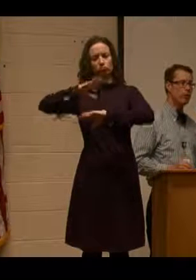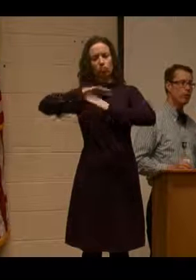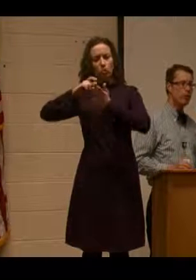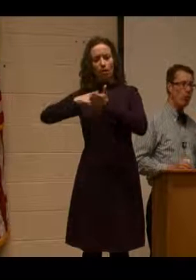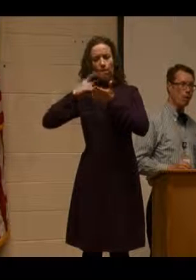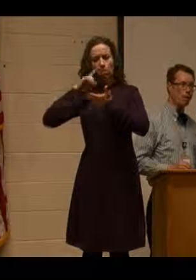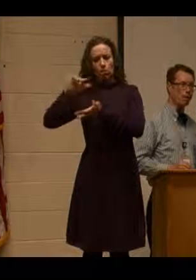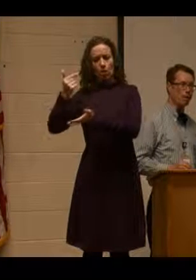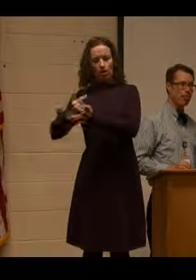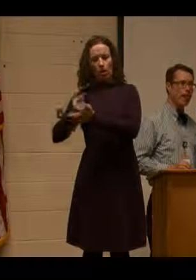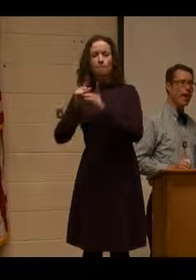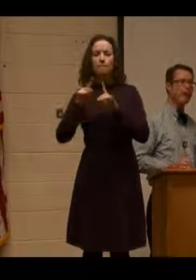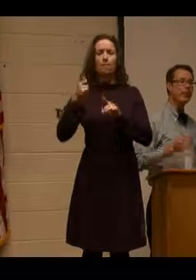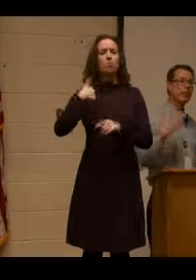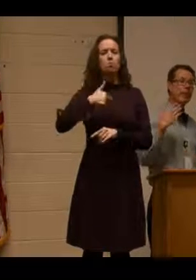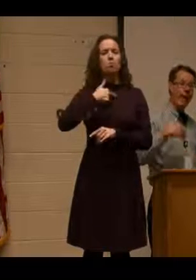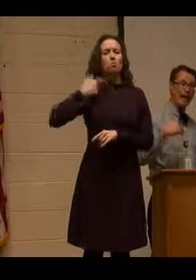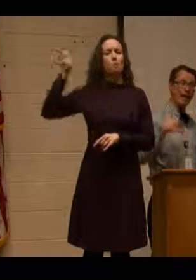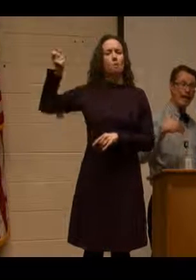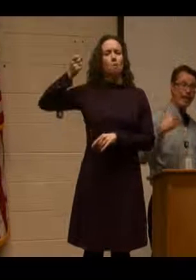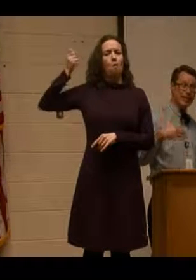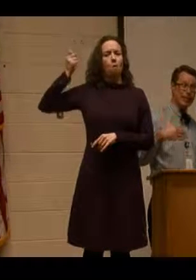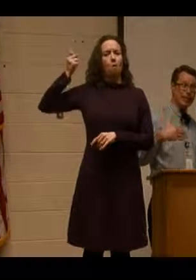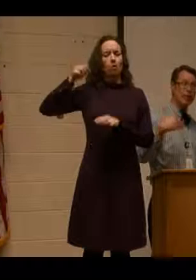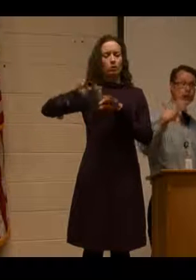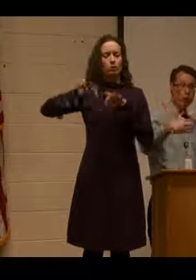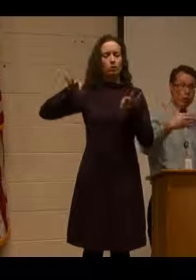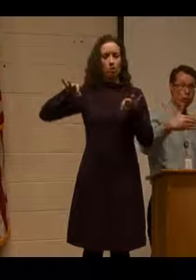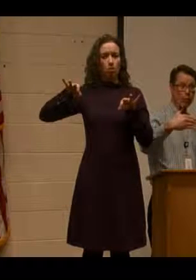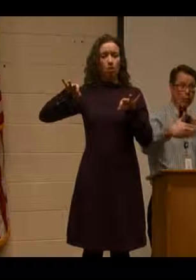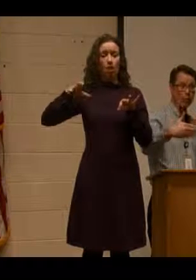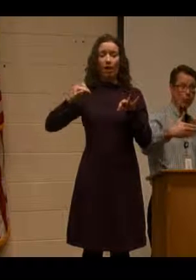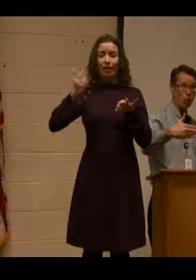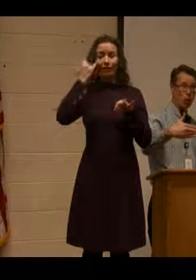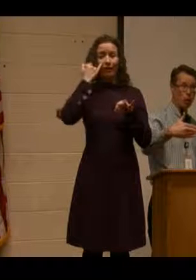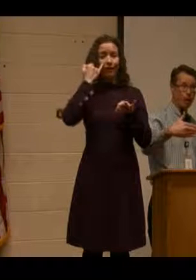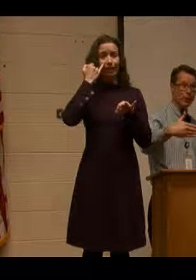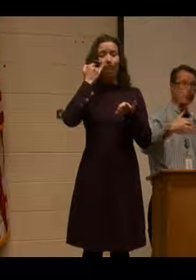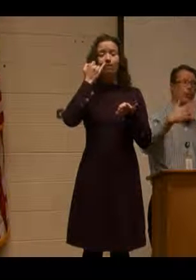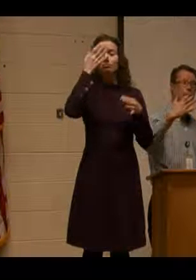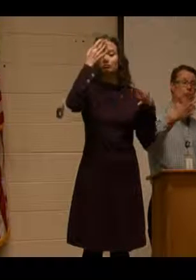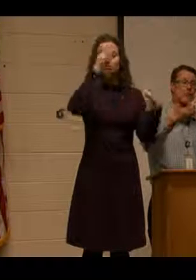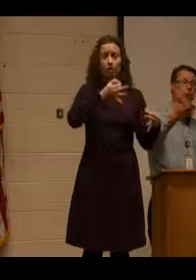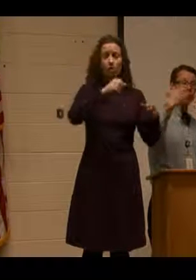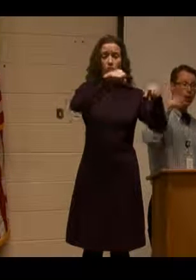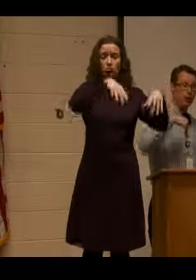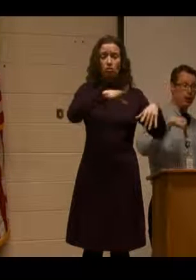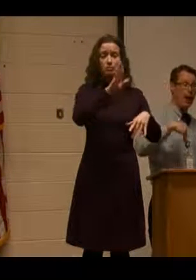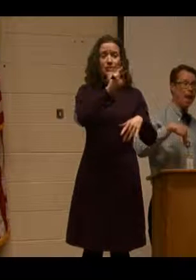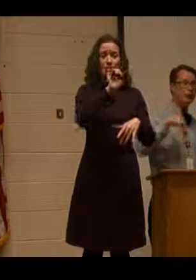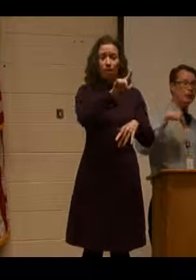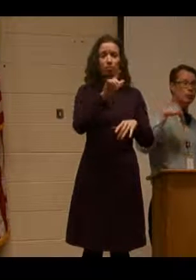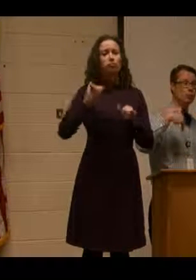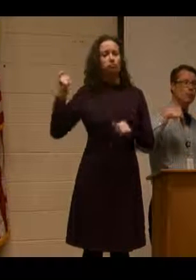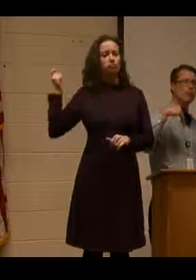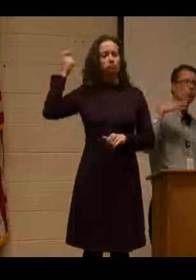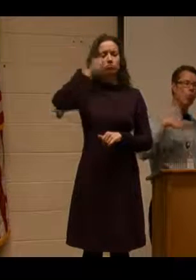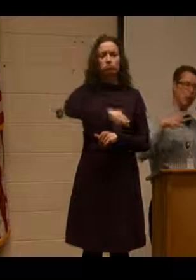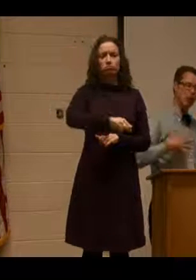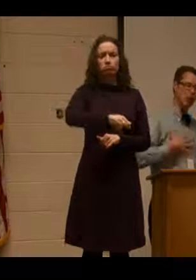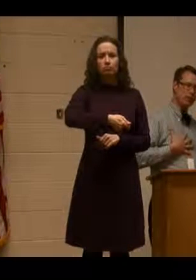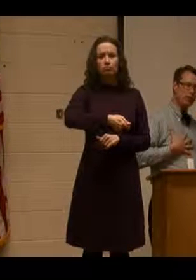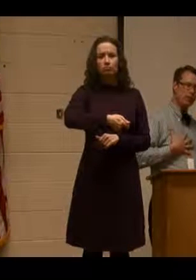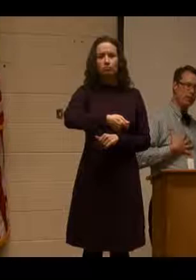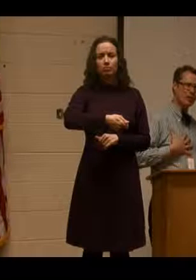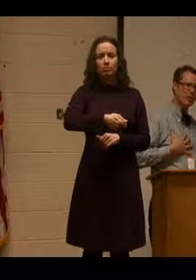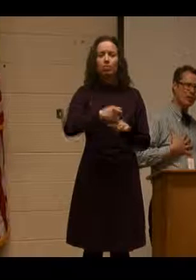that we can at any time issue that diploma. But you are coming back to receive more services from CSDB, so